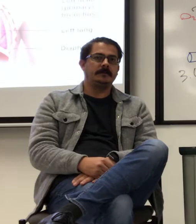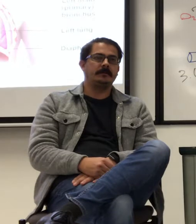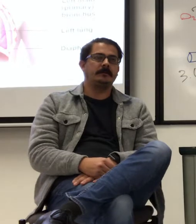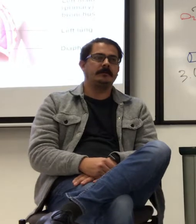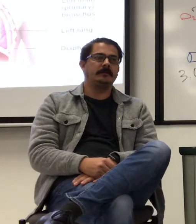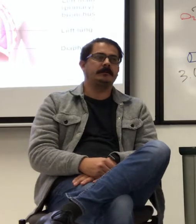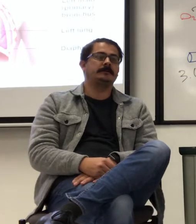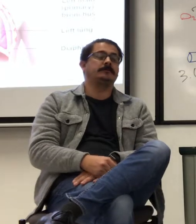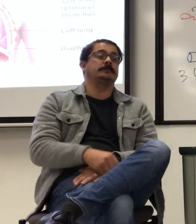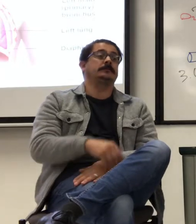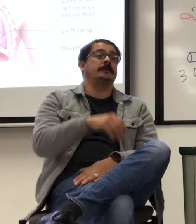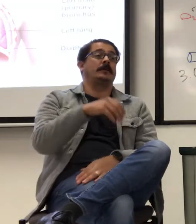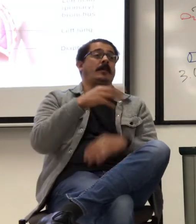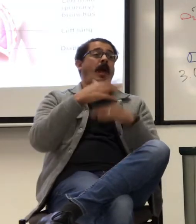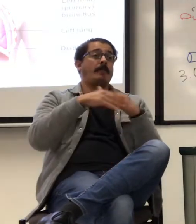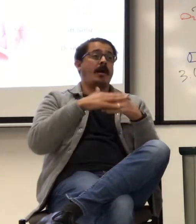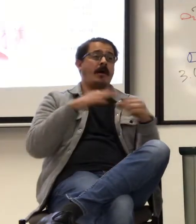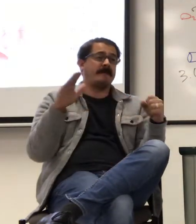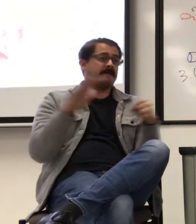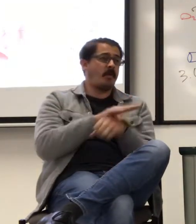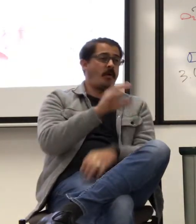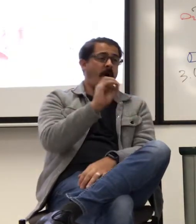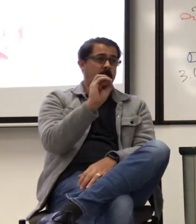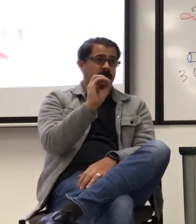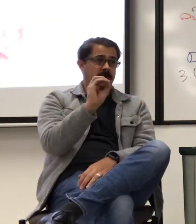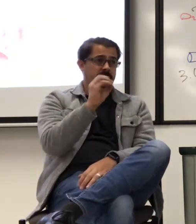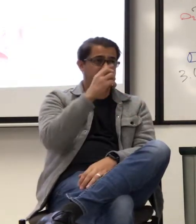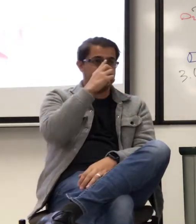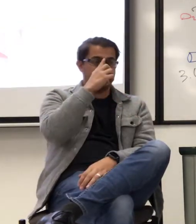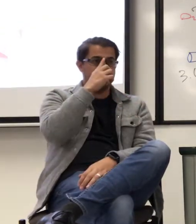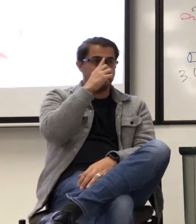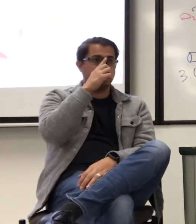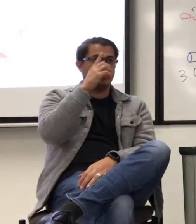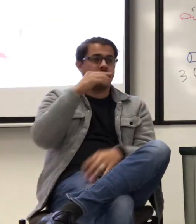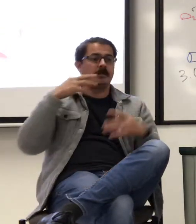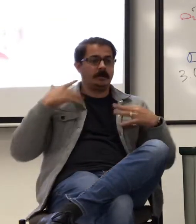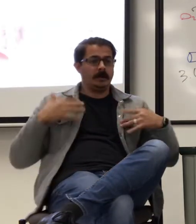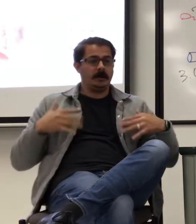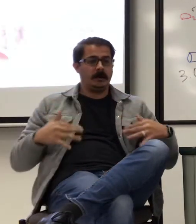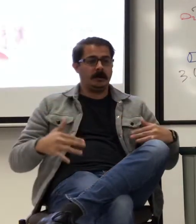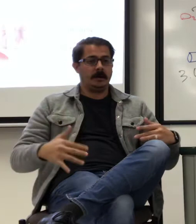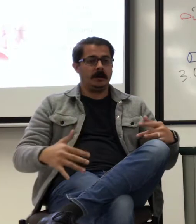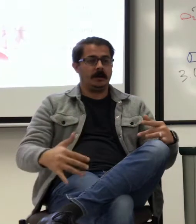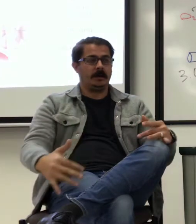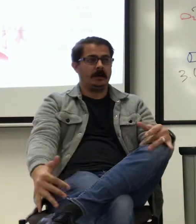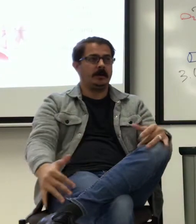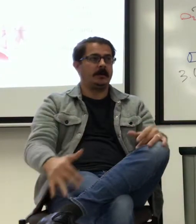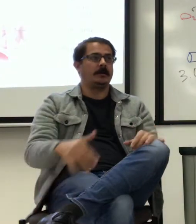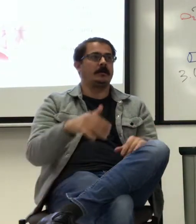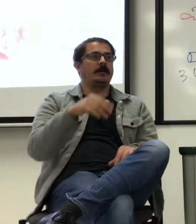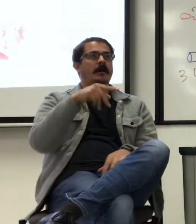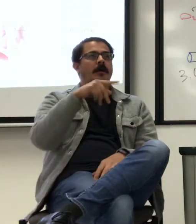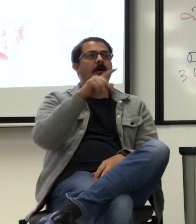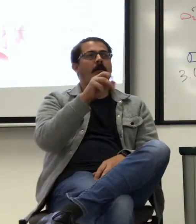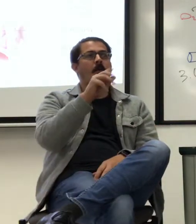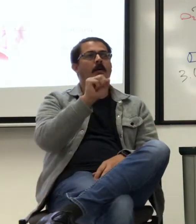So that oxygen-rich blood, it's going to travel to the peripheral tissues, right?